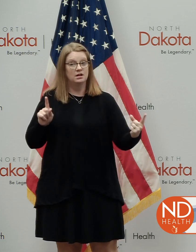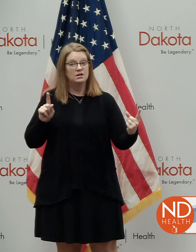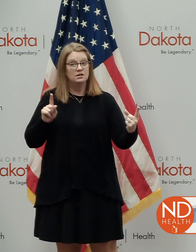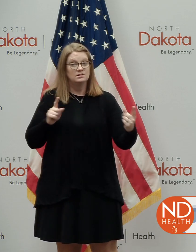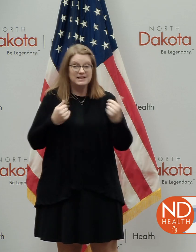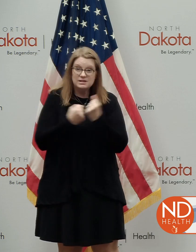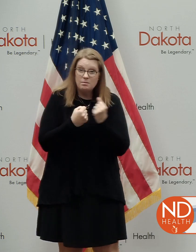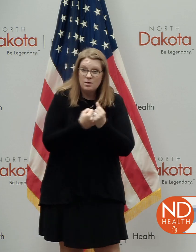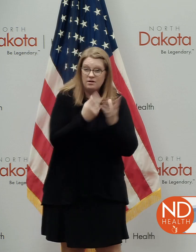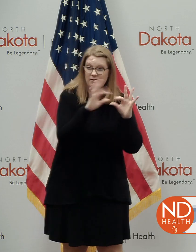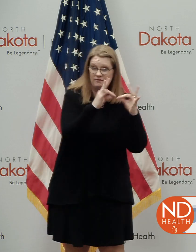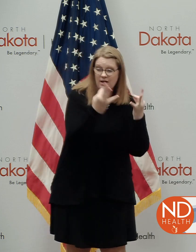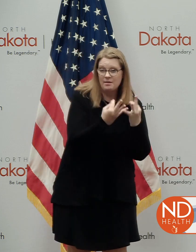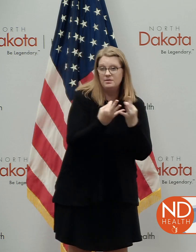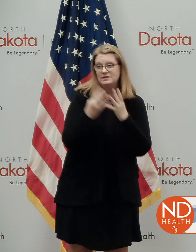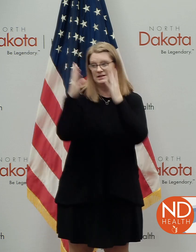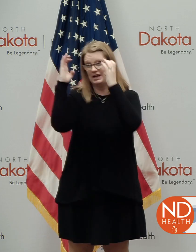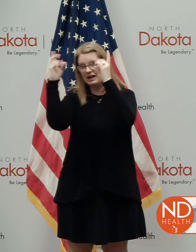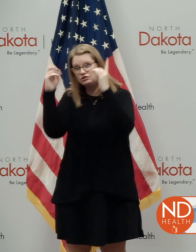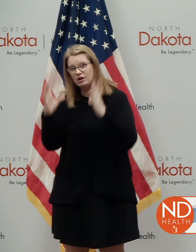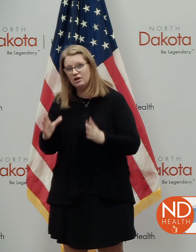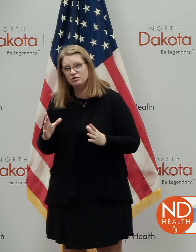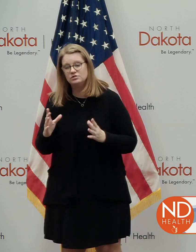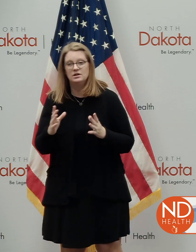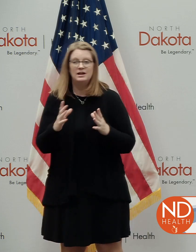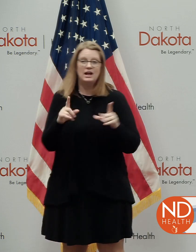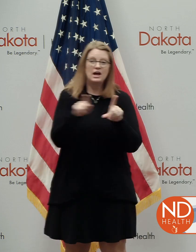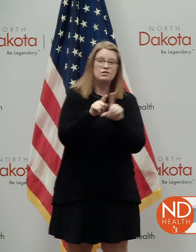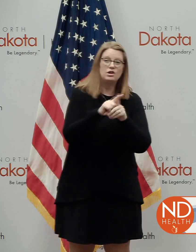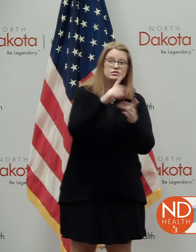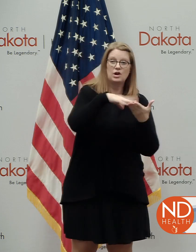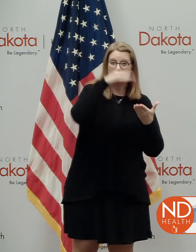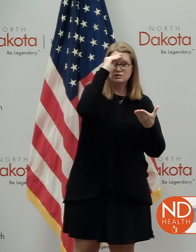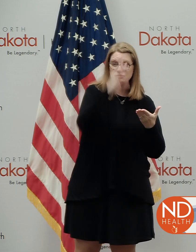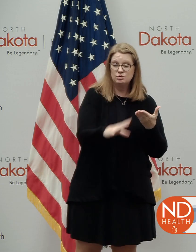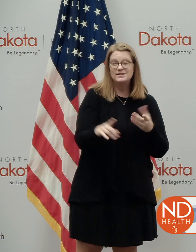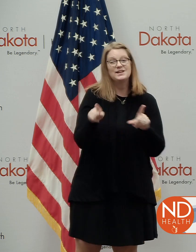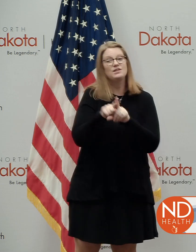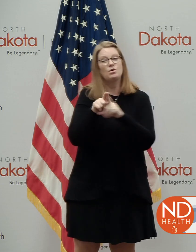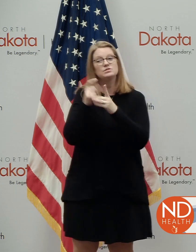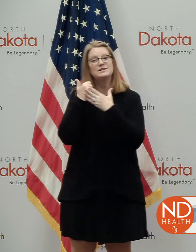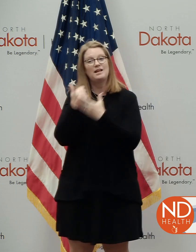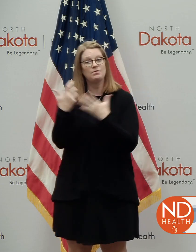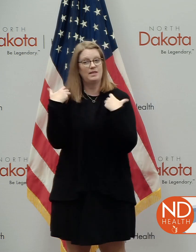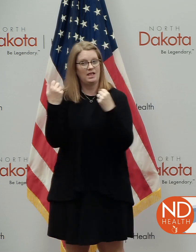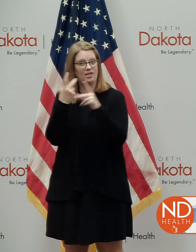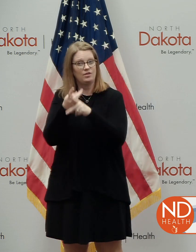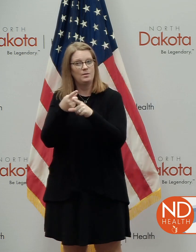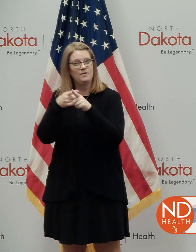families, let's do it for our educators and our students, and let's do it for our healthcare professionals. Thank you, Governor.